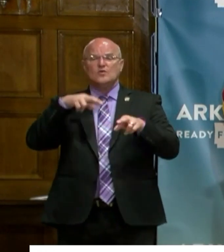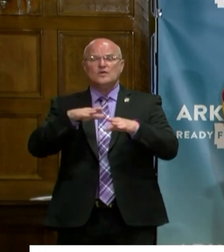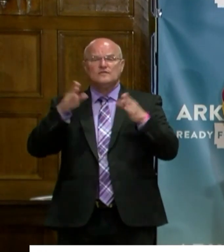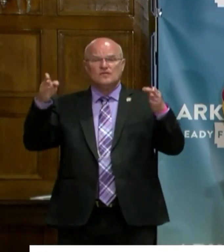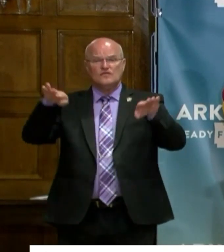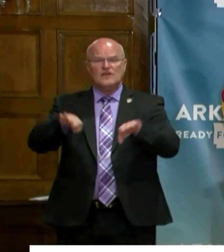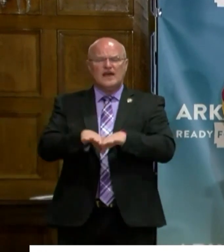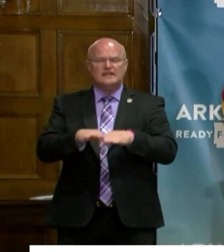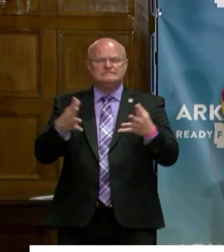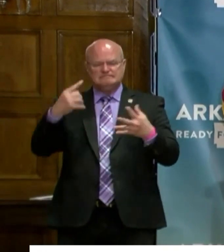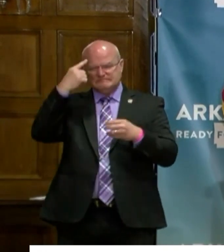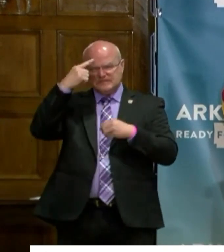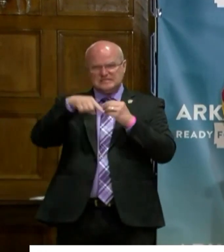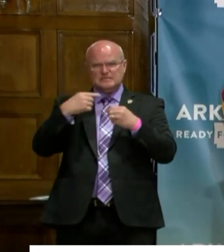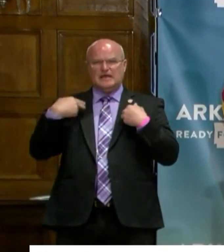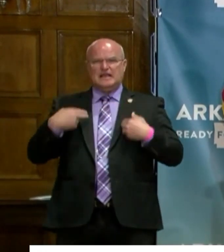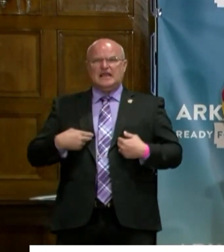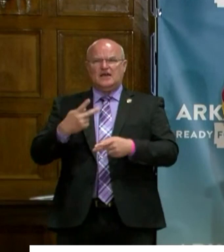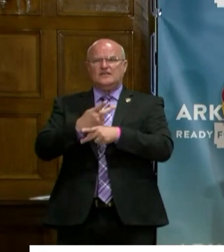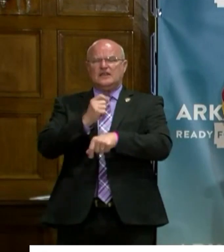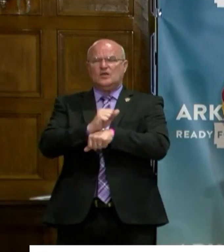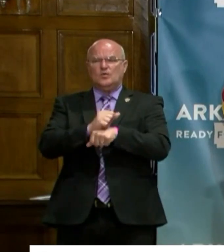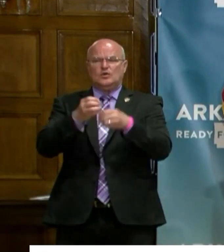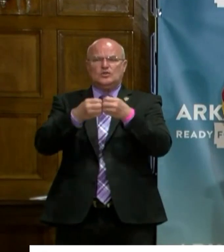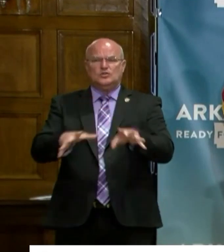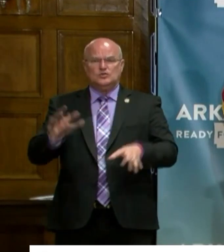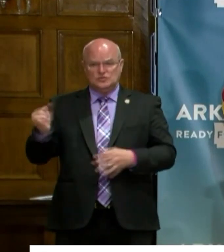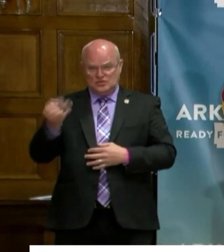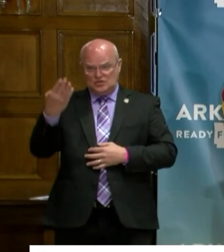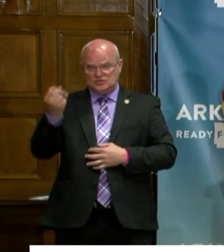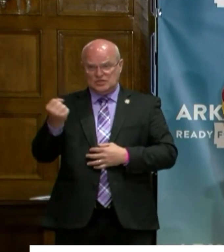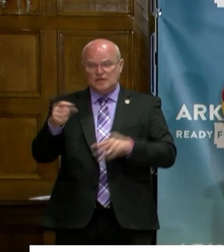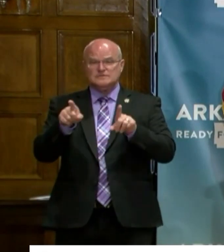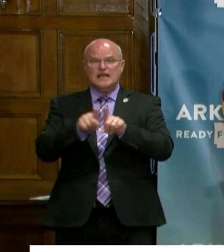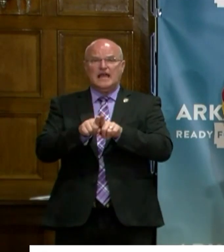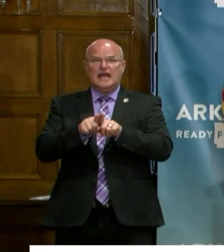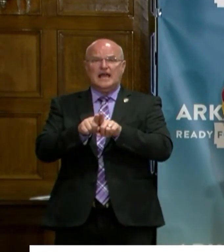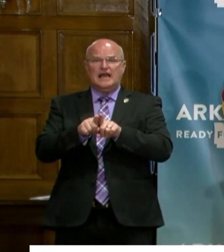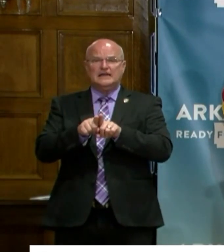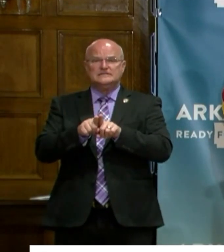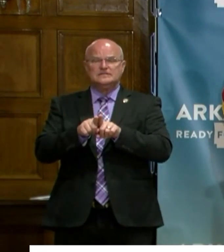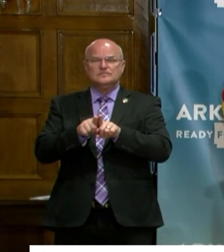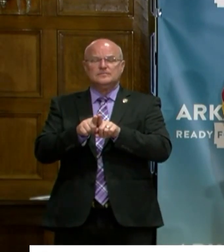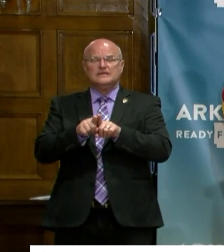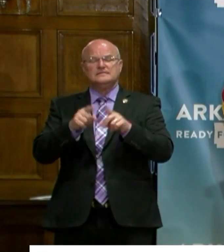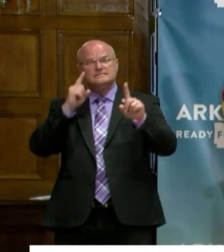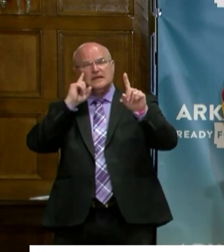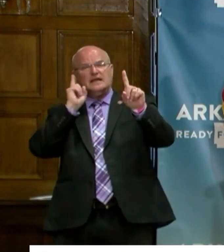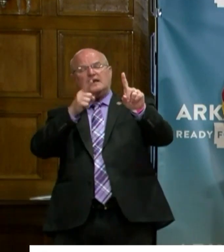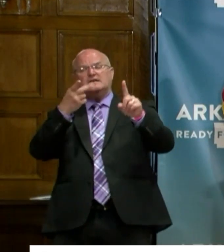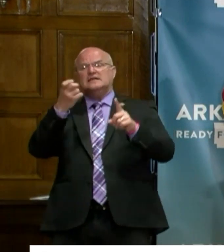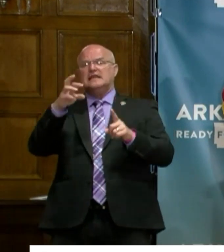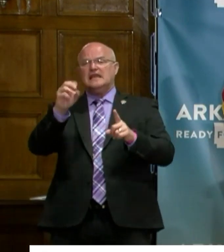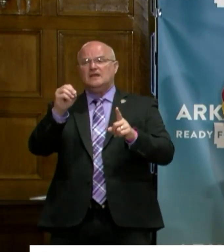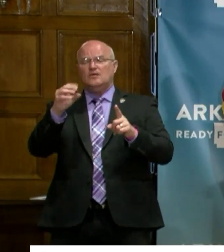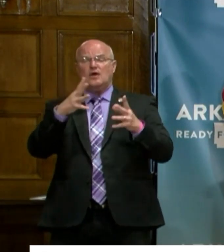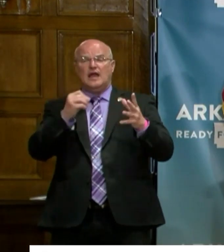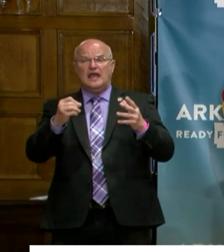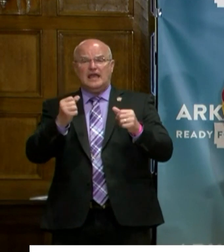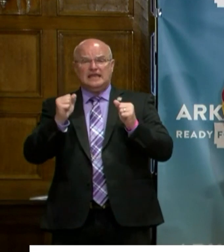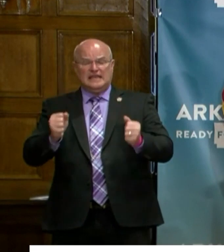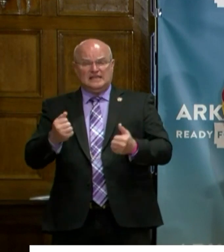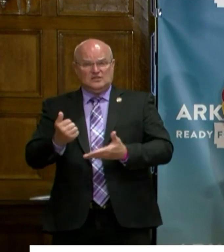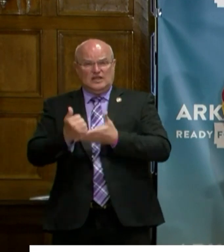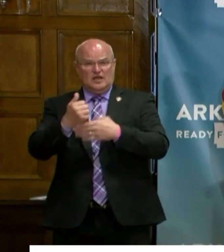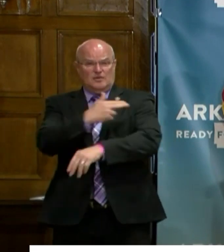Valley. What are your thoughts about healthcare workers losing their jobs as they're being held in heroes? And are there any plans to help hospitals